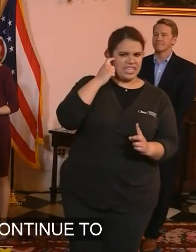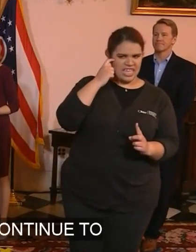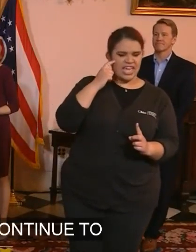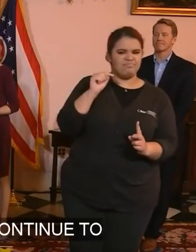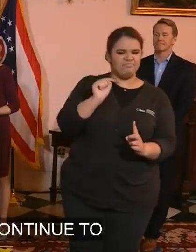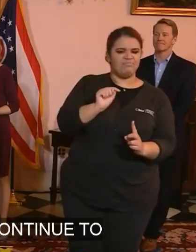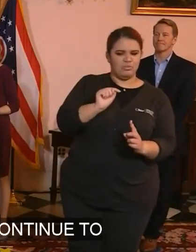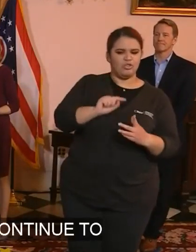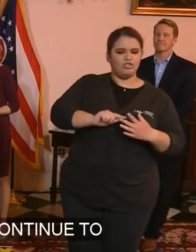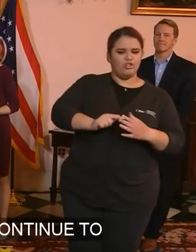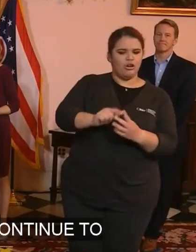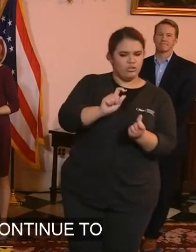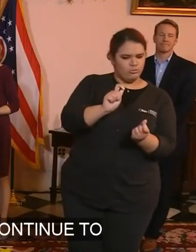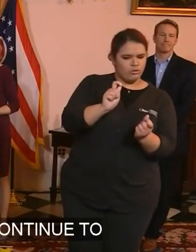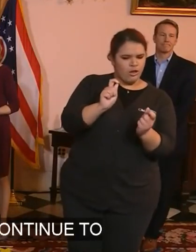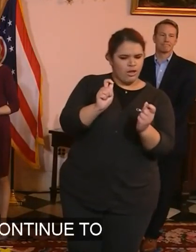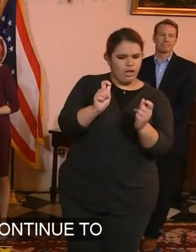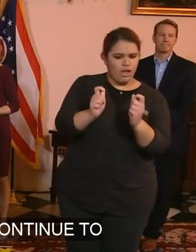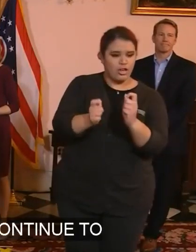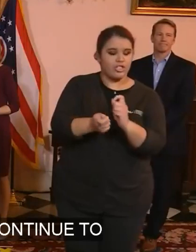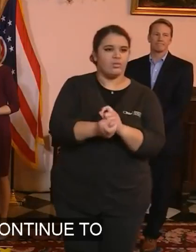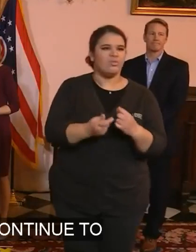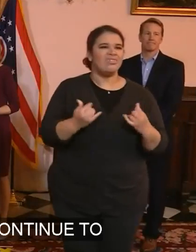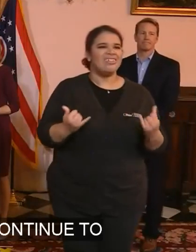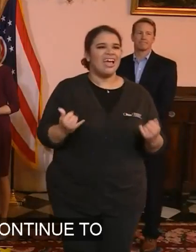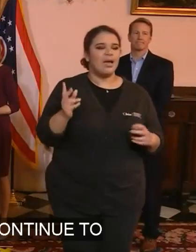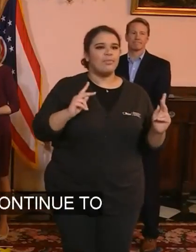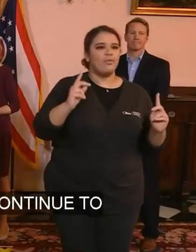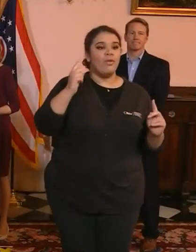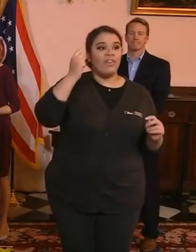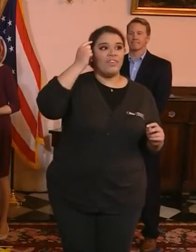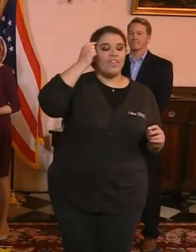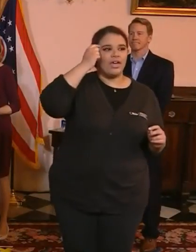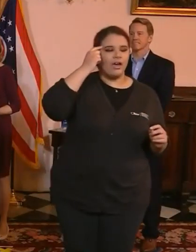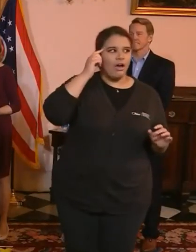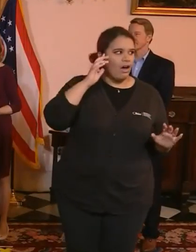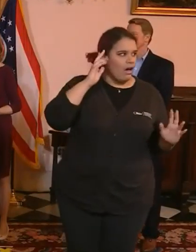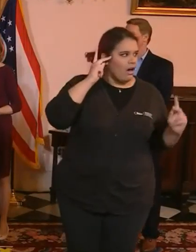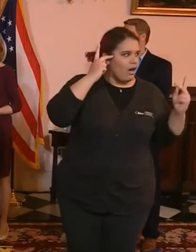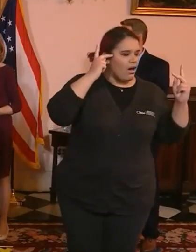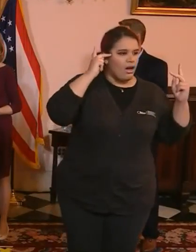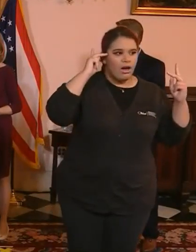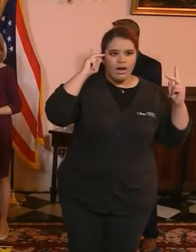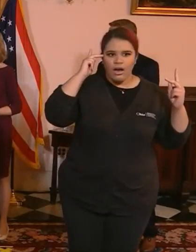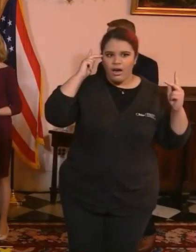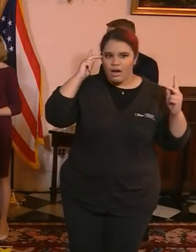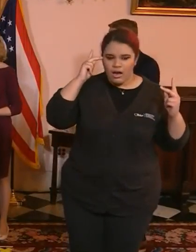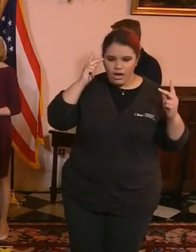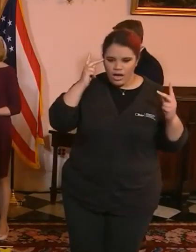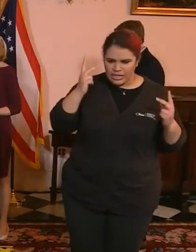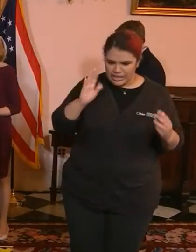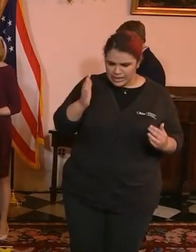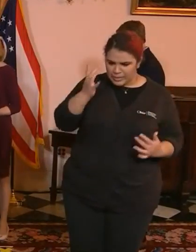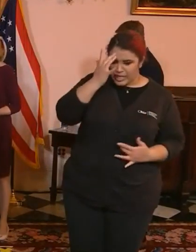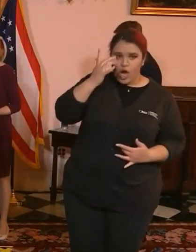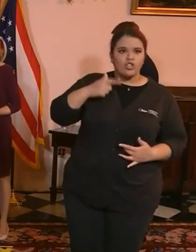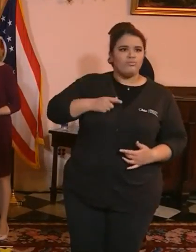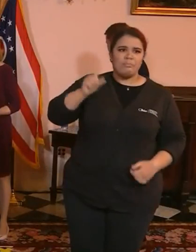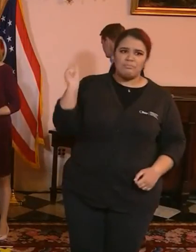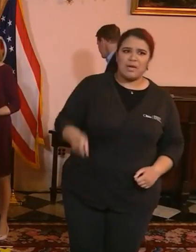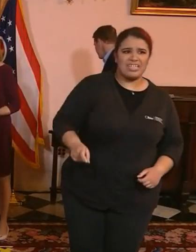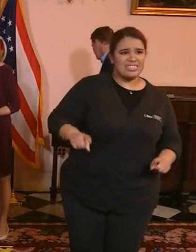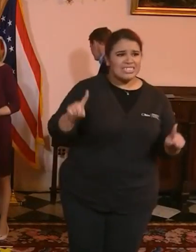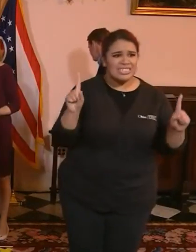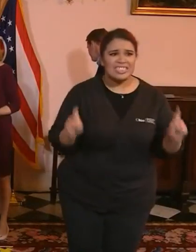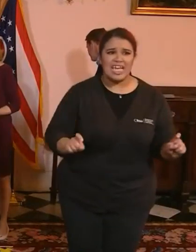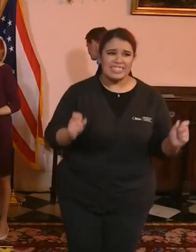confused people at home. It's made them think that every one of us should be tested, and that every one of us should go in a